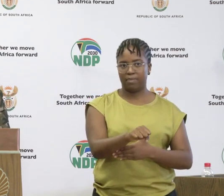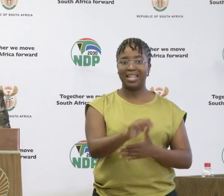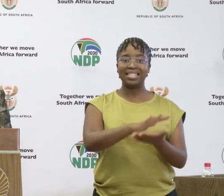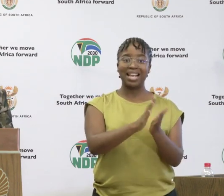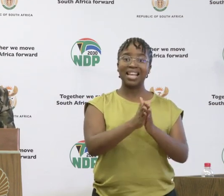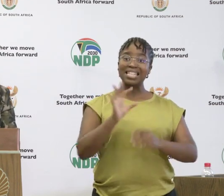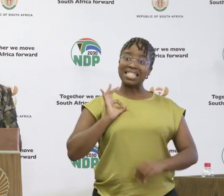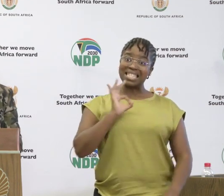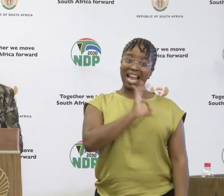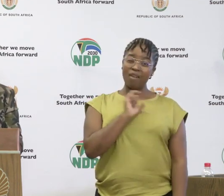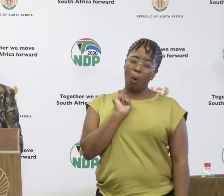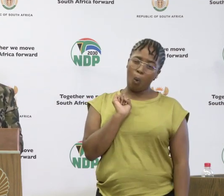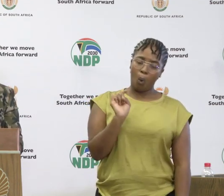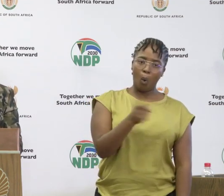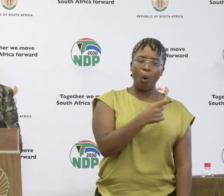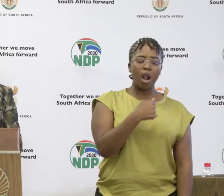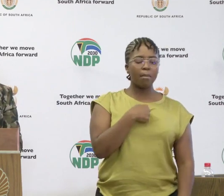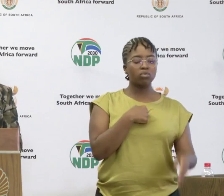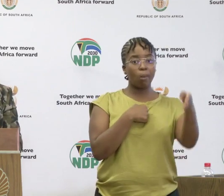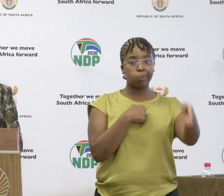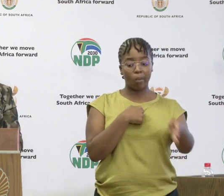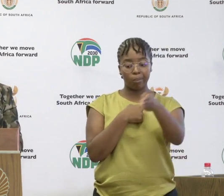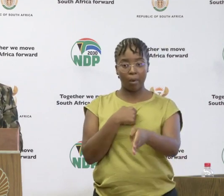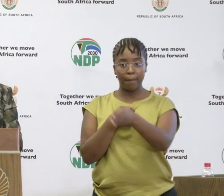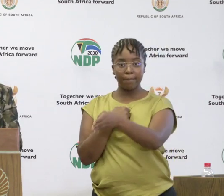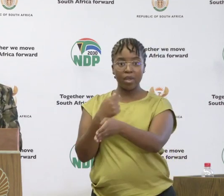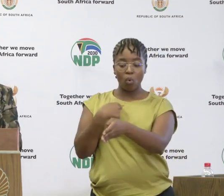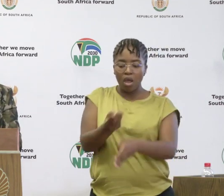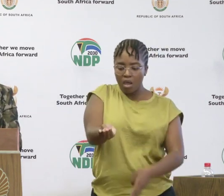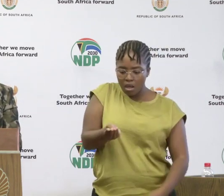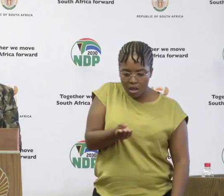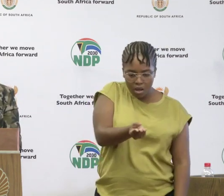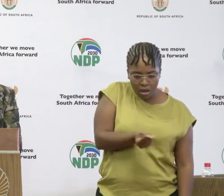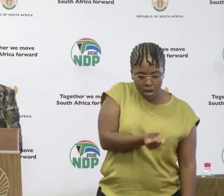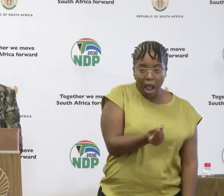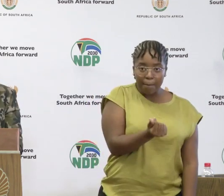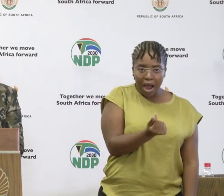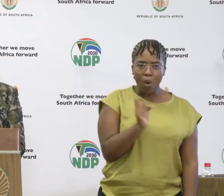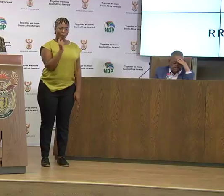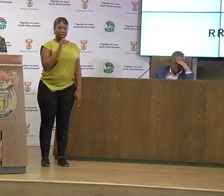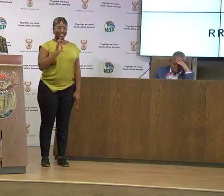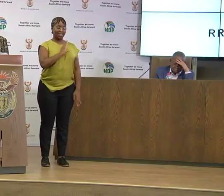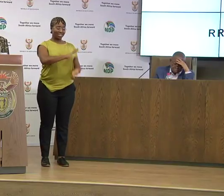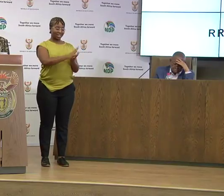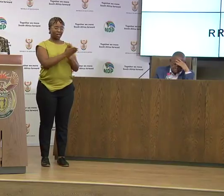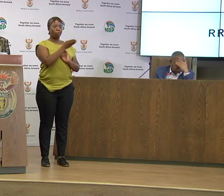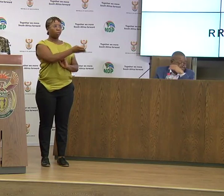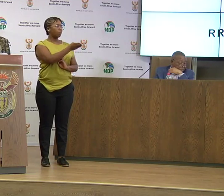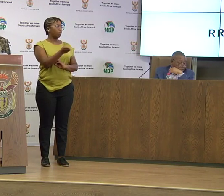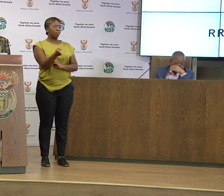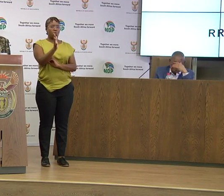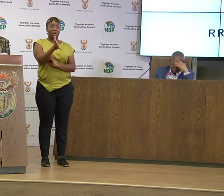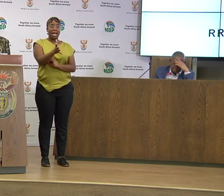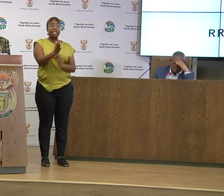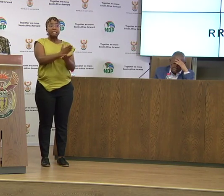SASSA officials at all pay points to monitor and report on service delivery challenges. We are also looking at